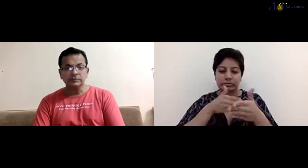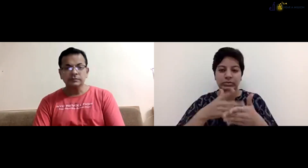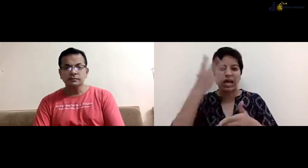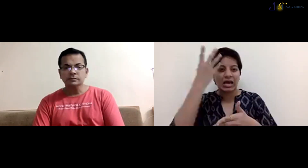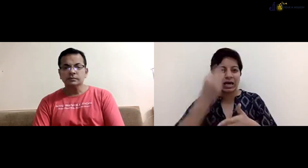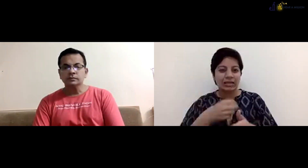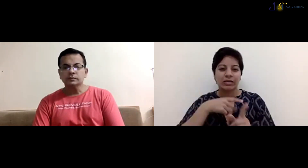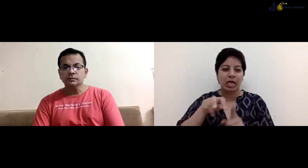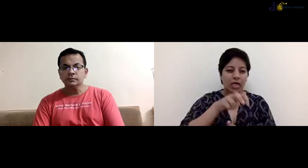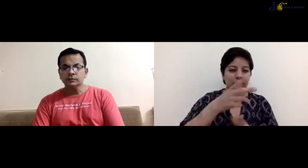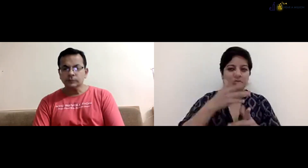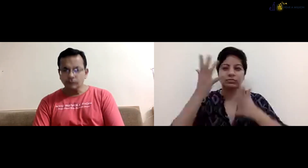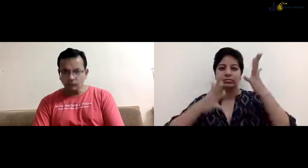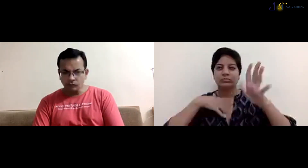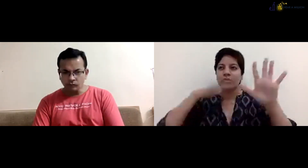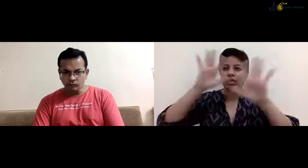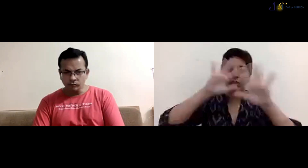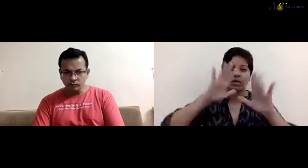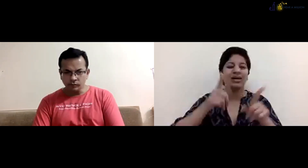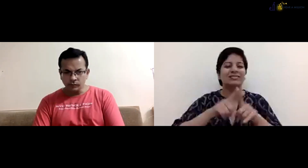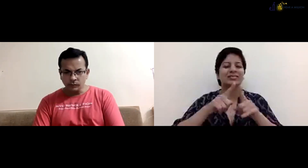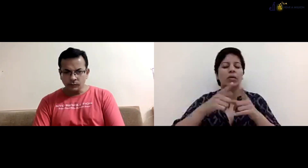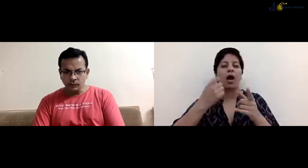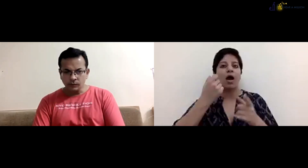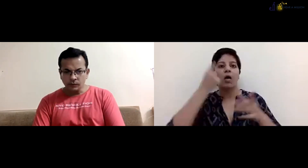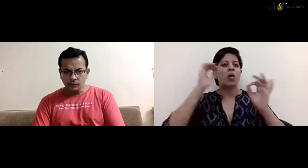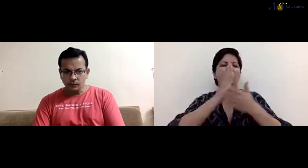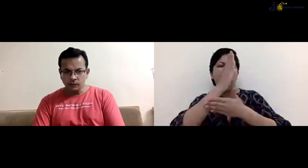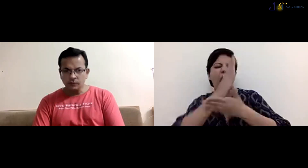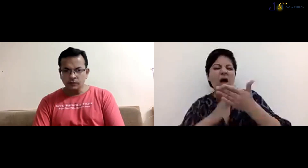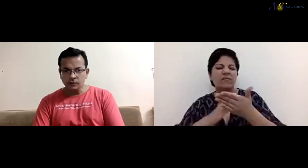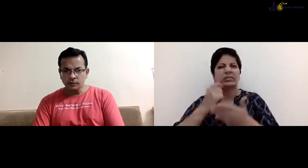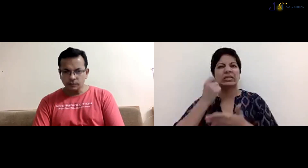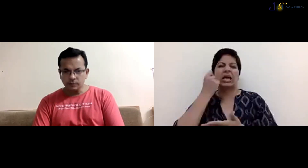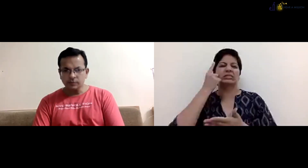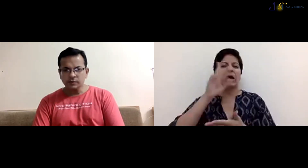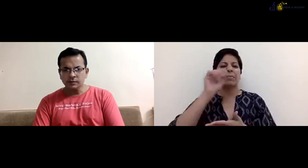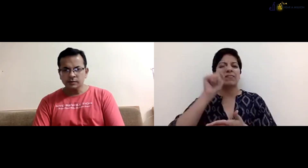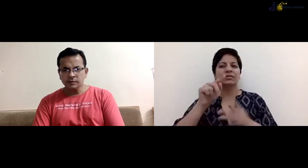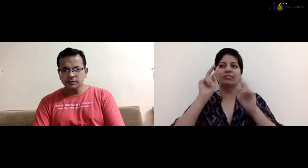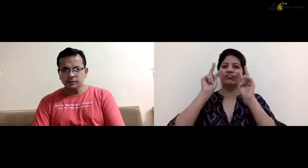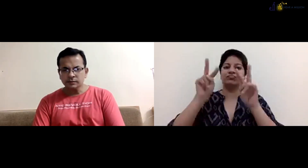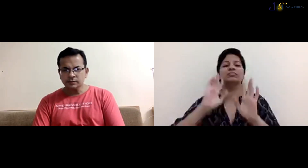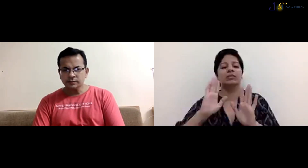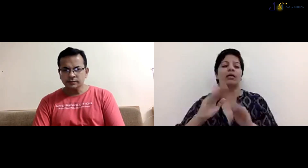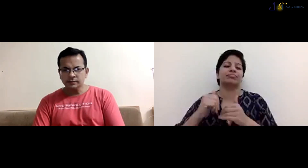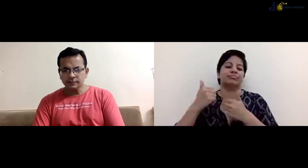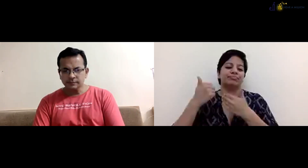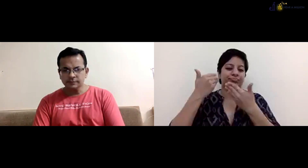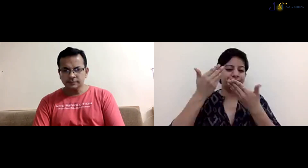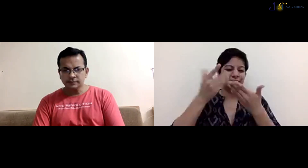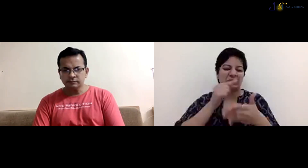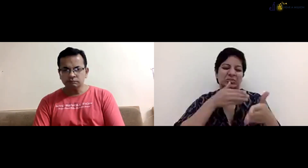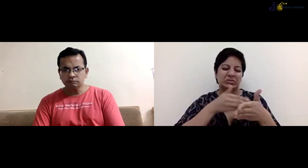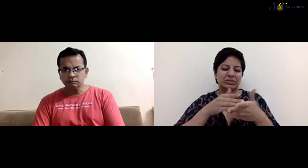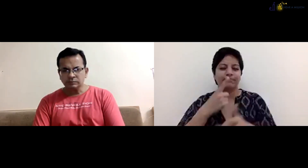the deaf signer, but I was facing the barrier how I will learn the things. But partially I was understanding the